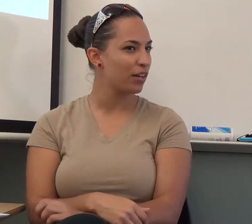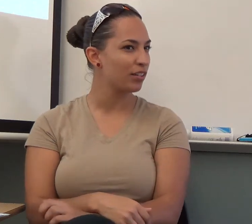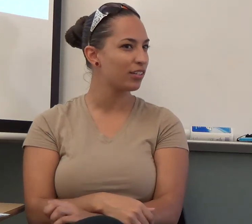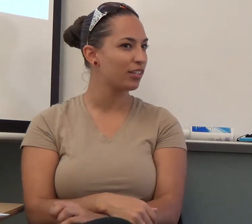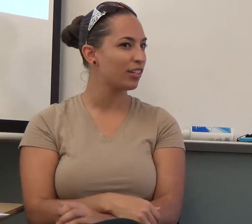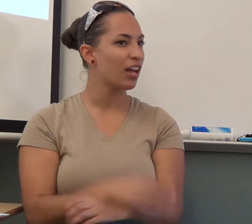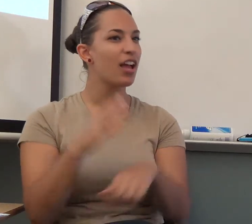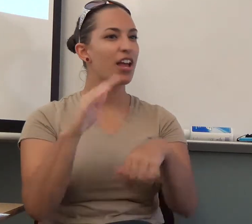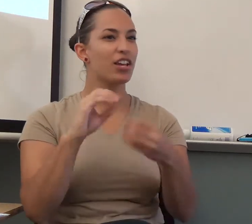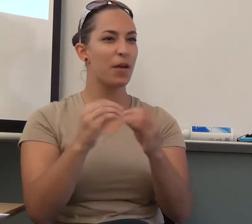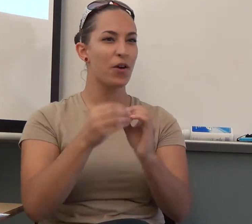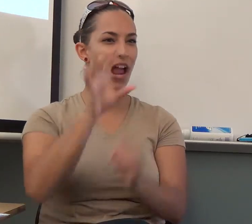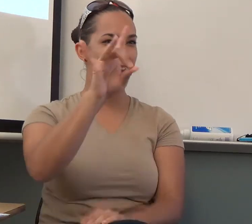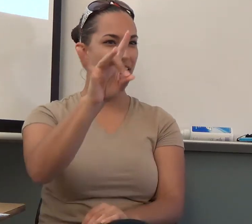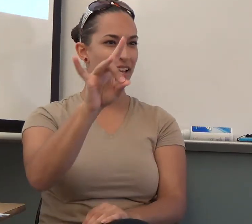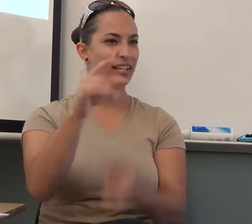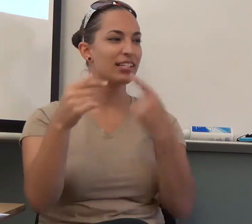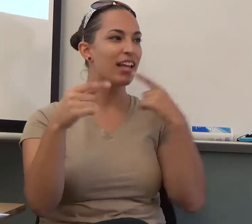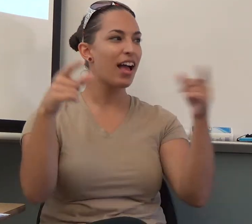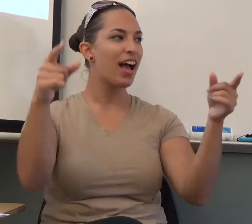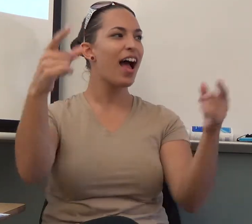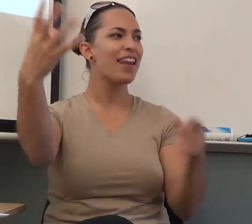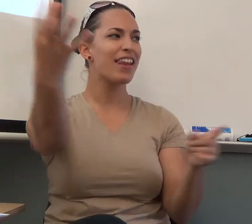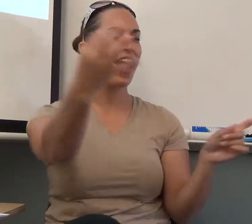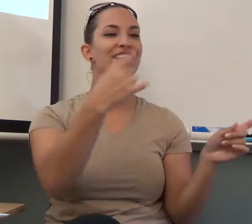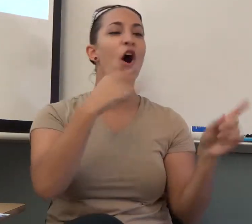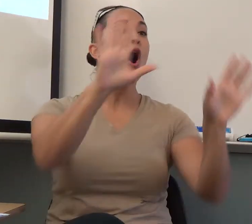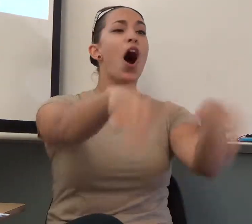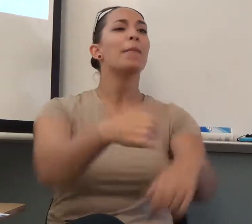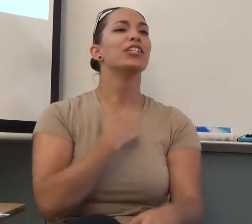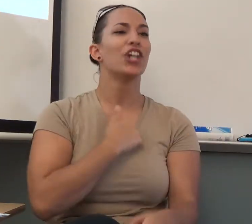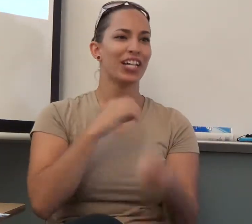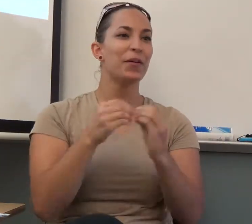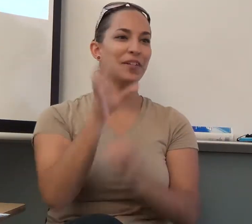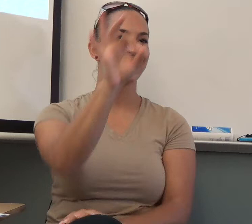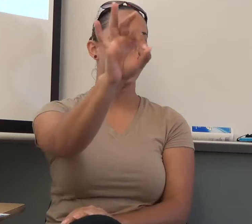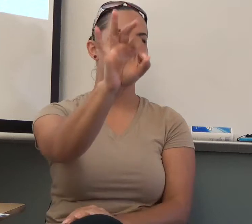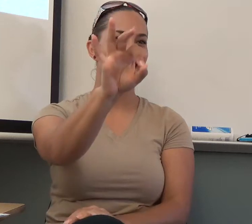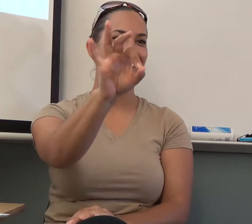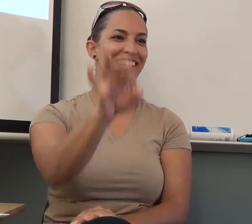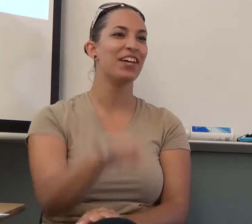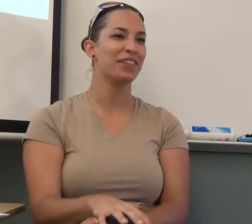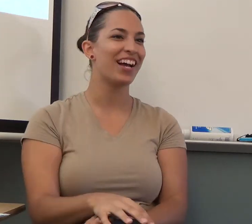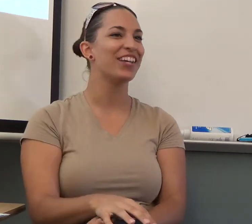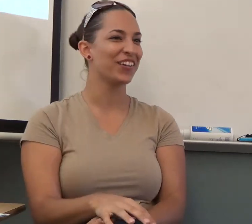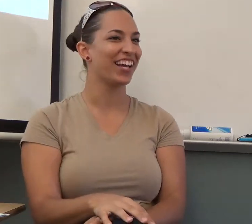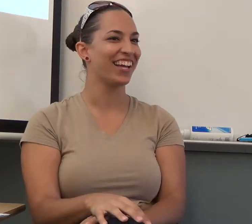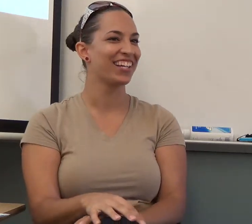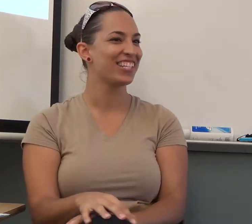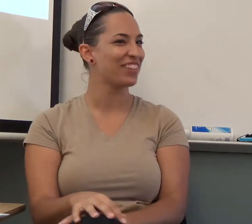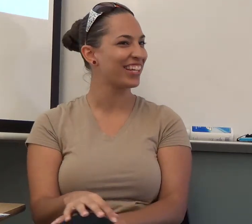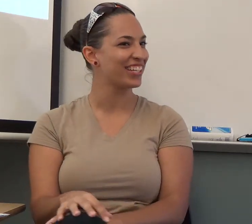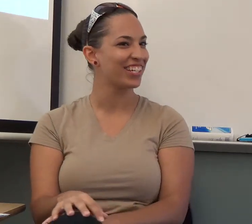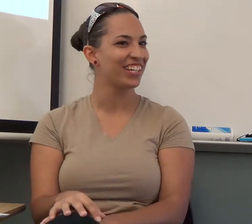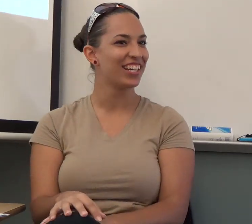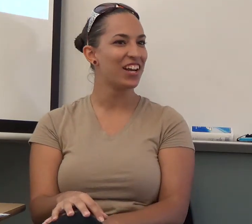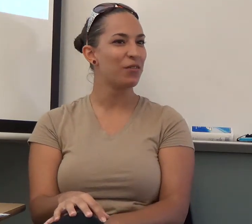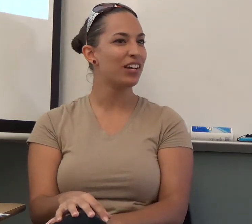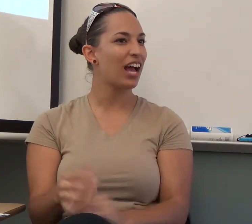Number 8. 9, I'm sorry, number 9. Number 9. I'm sorry. Number 9, okay. Just Sorry. making sure. Until.